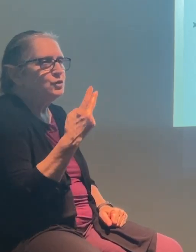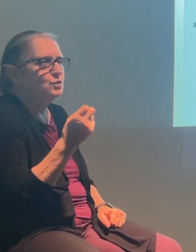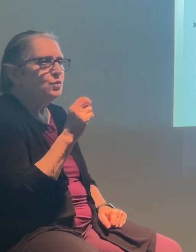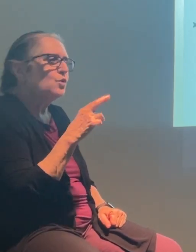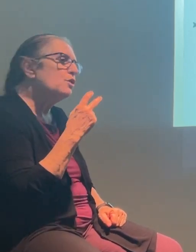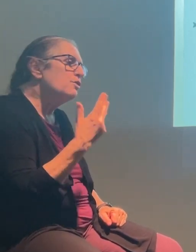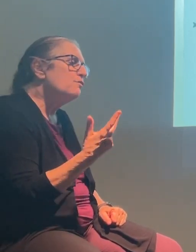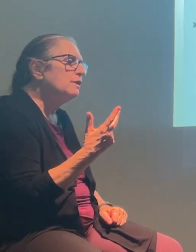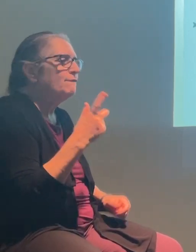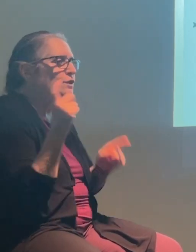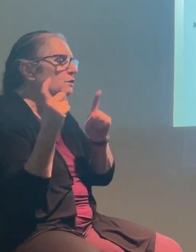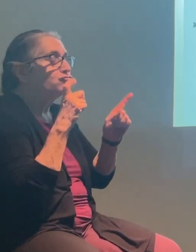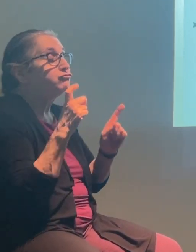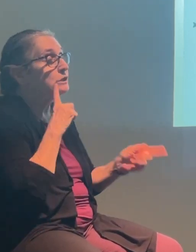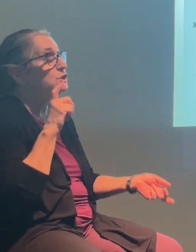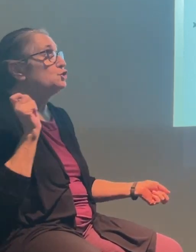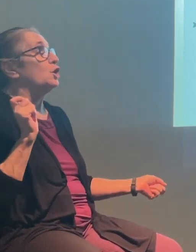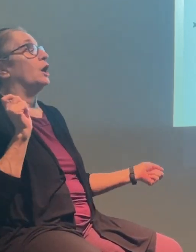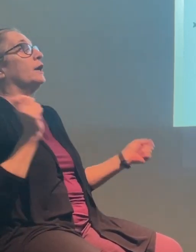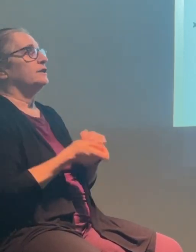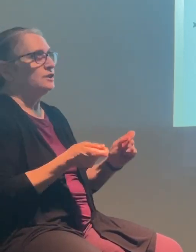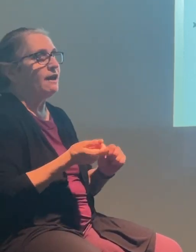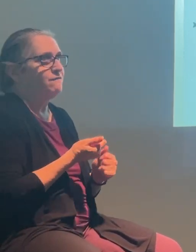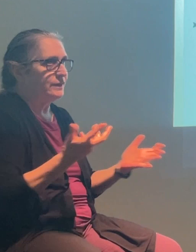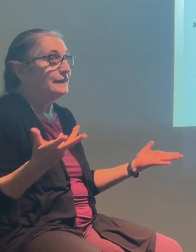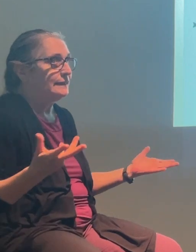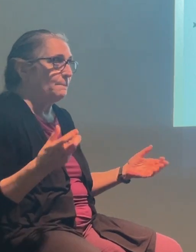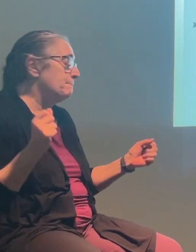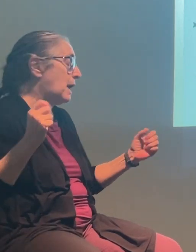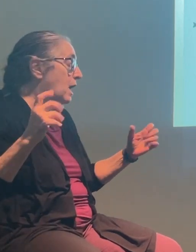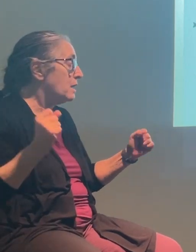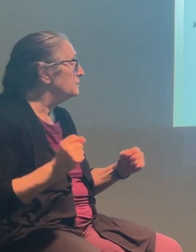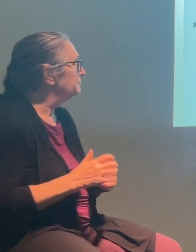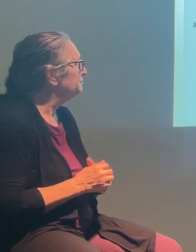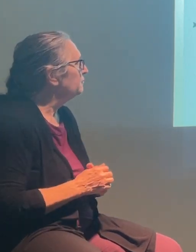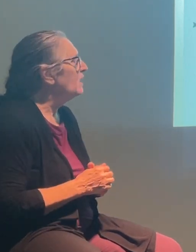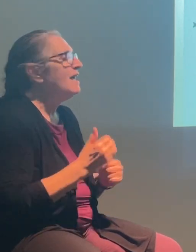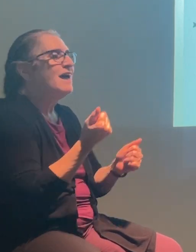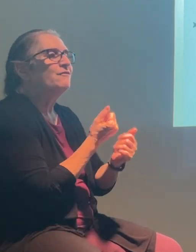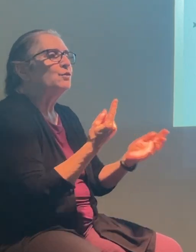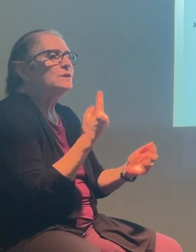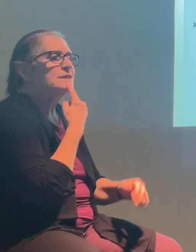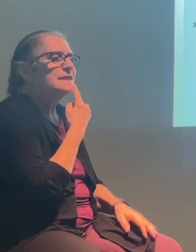couturiers that was really changing everything overnight. So everyone always says that Chanel